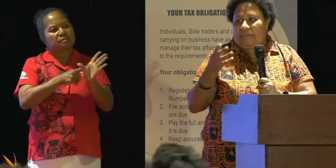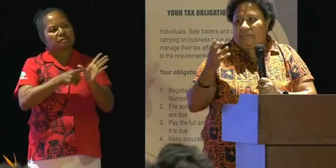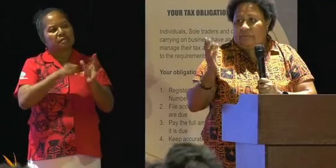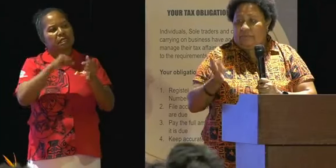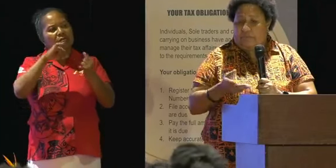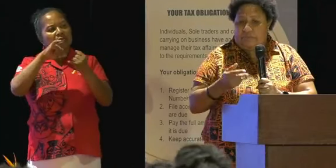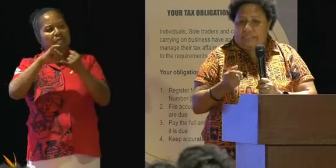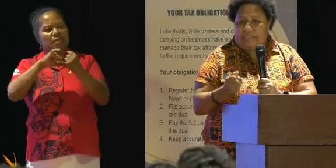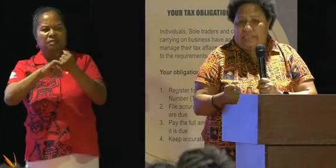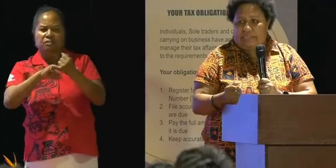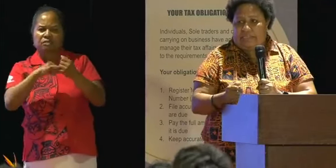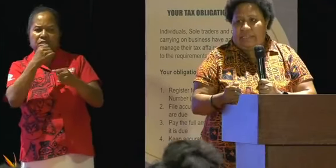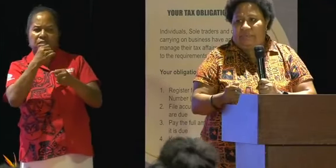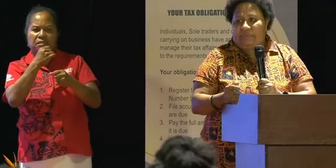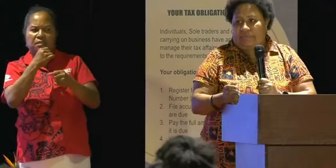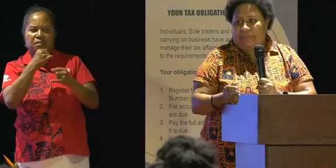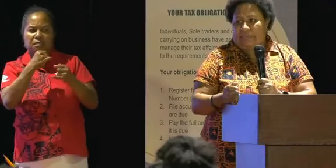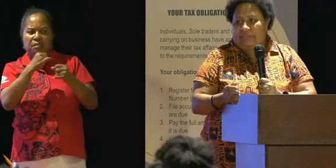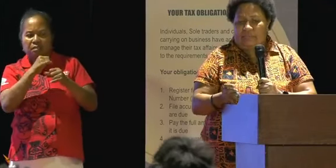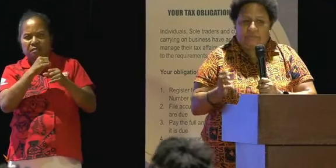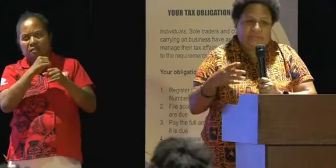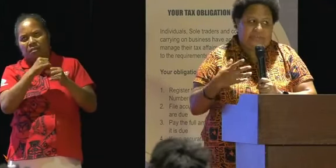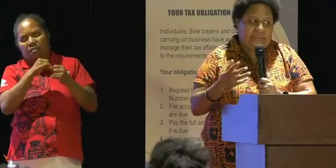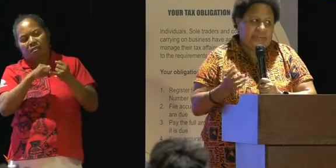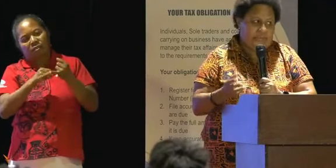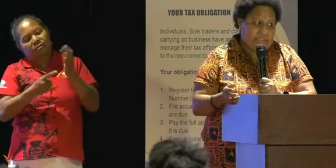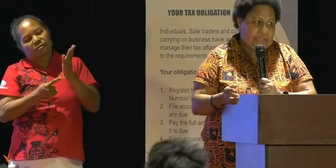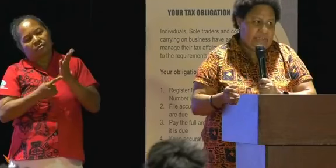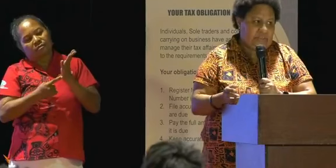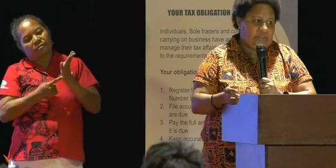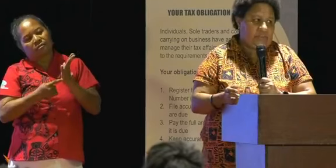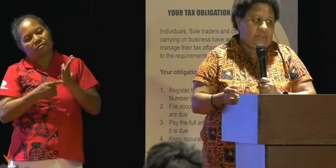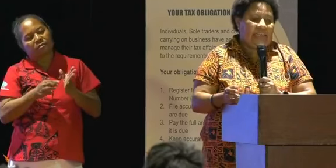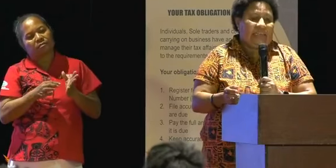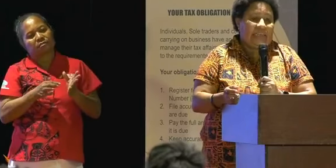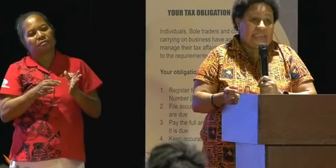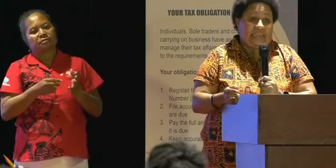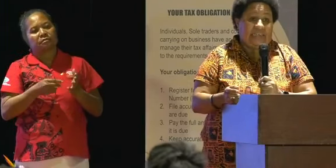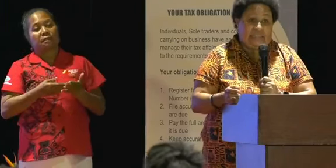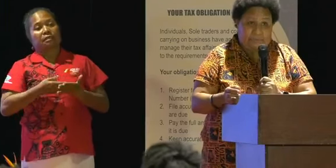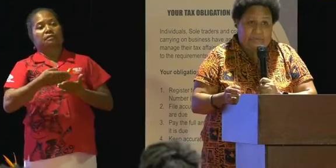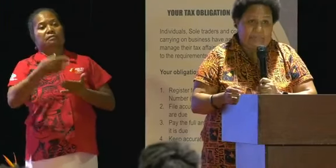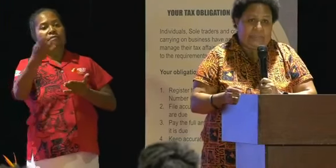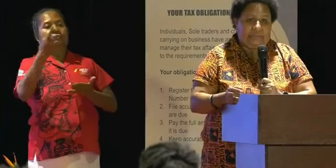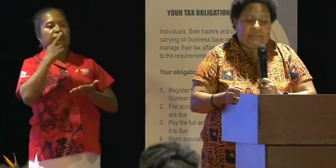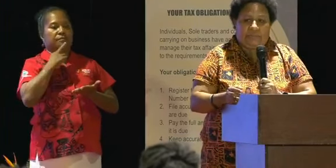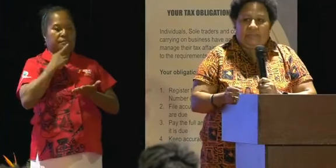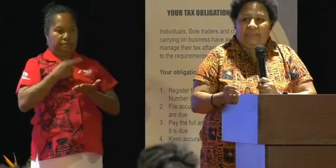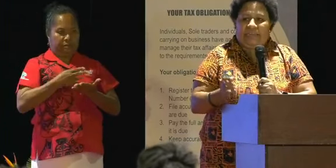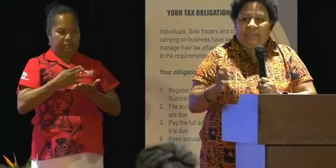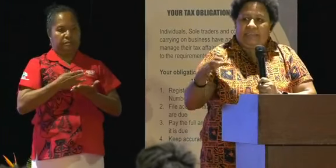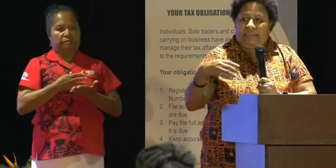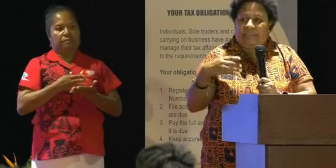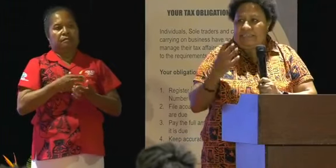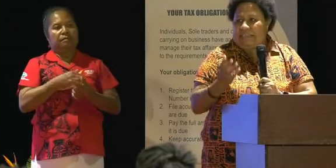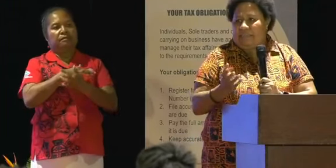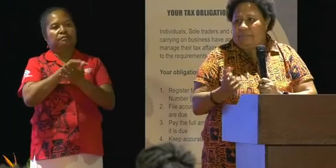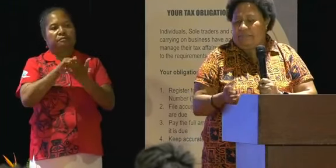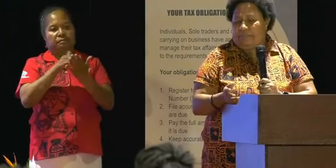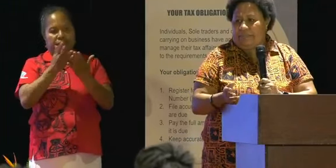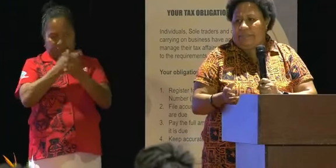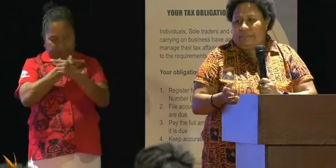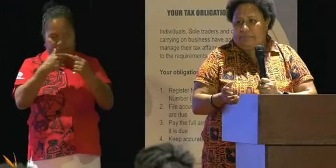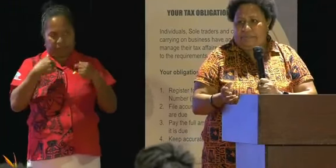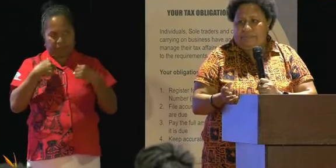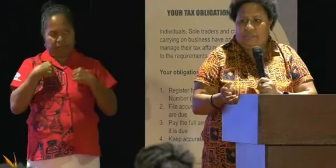at reducing the time to file, so you only file quarterly. So that's under development. So maybe I think next year